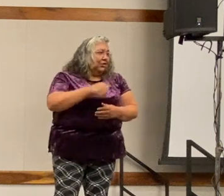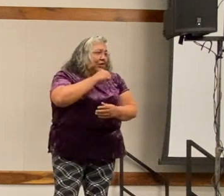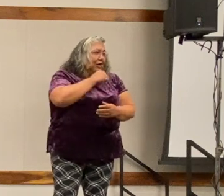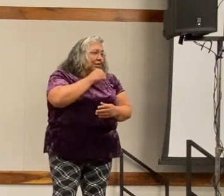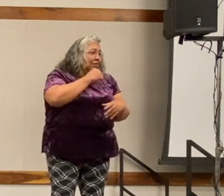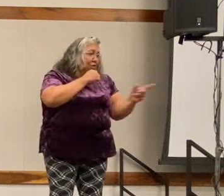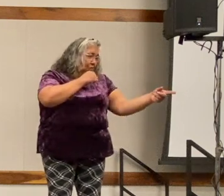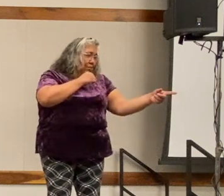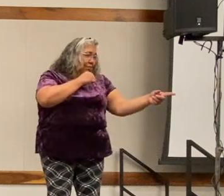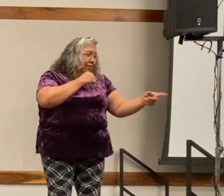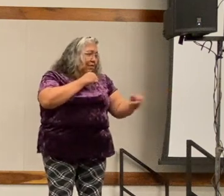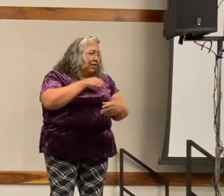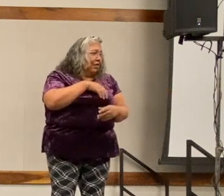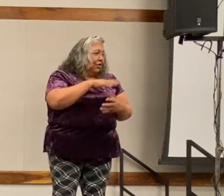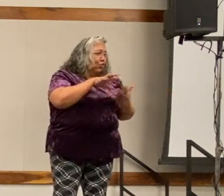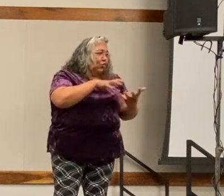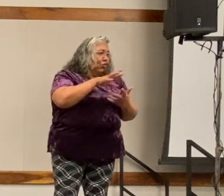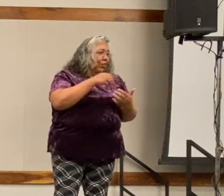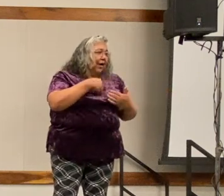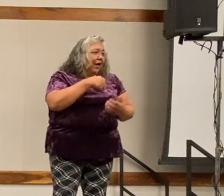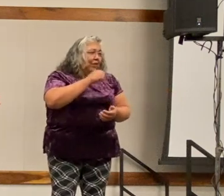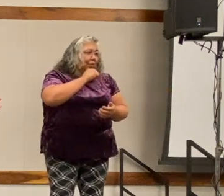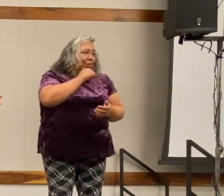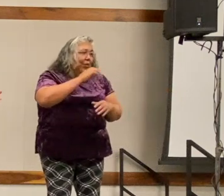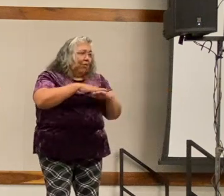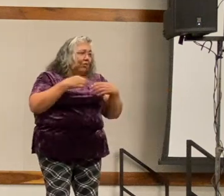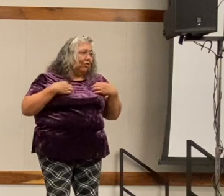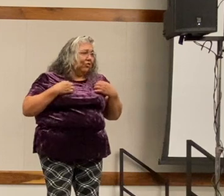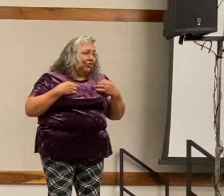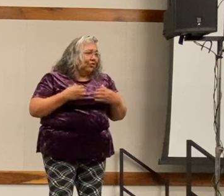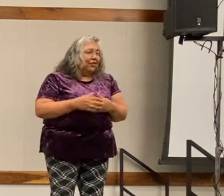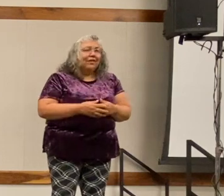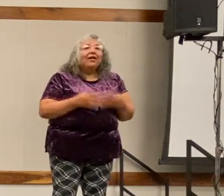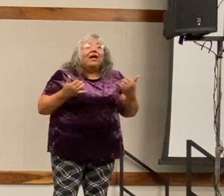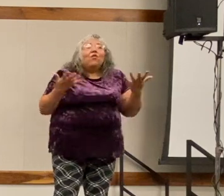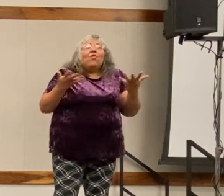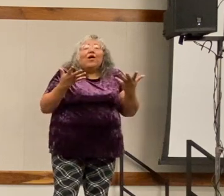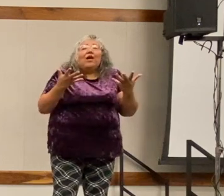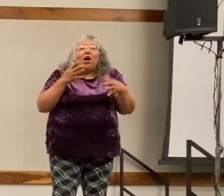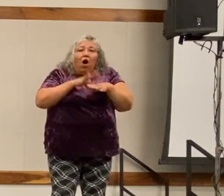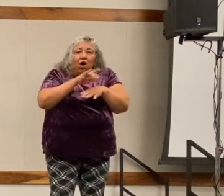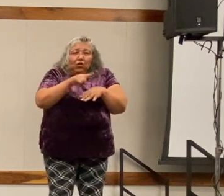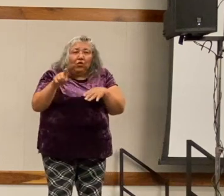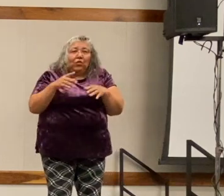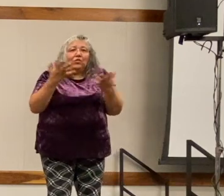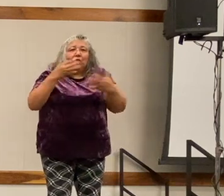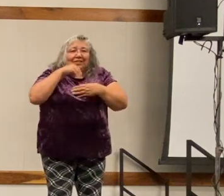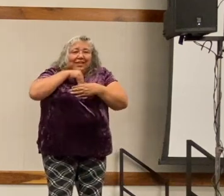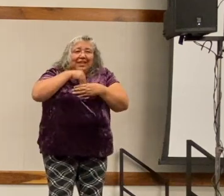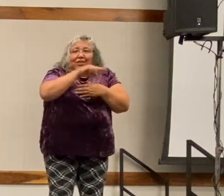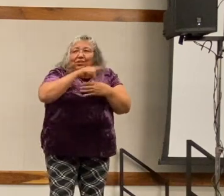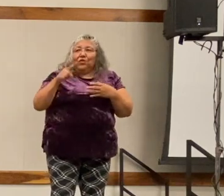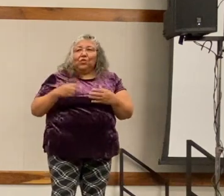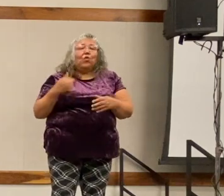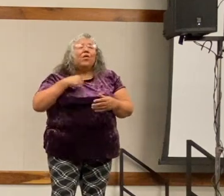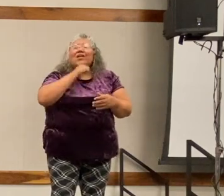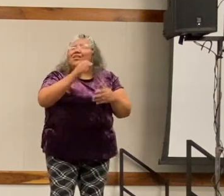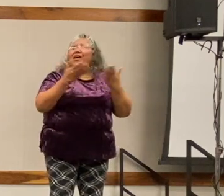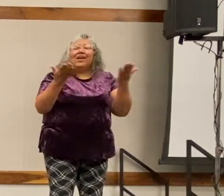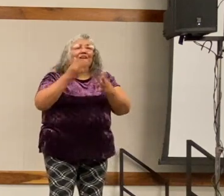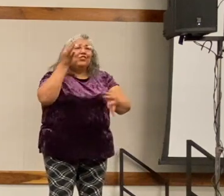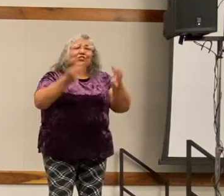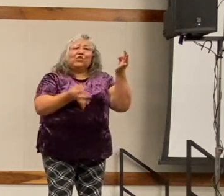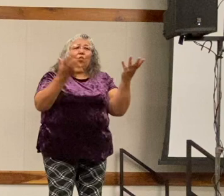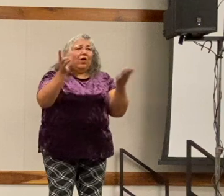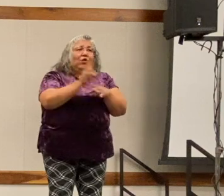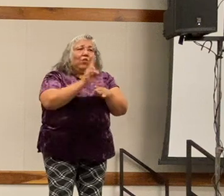Come on, man, right? It's not about what you wear. It's about who's in you. That's all that matters. Right? We're not here to judge what